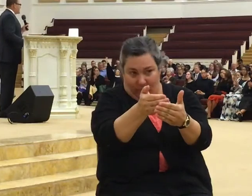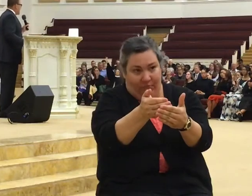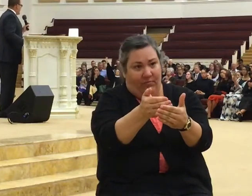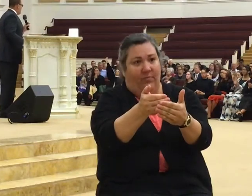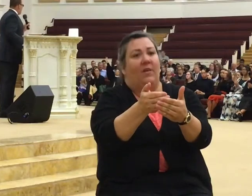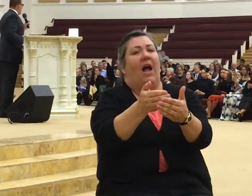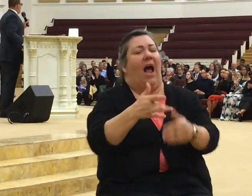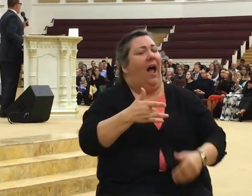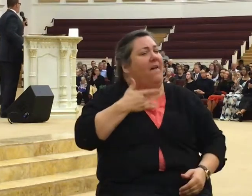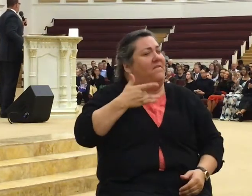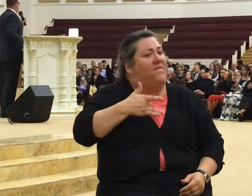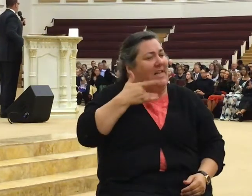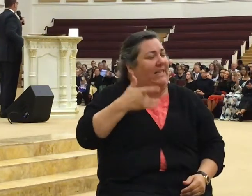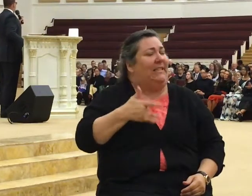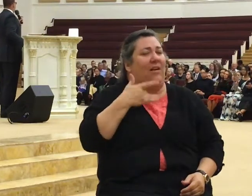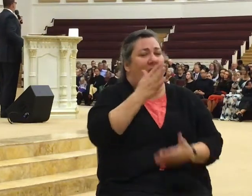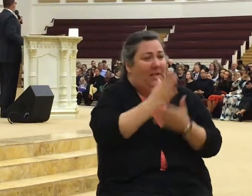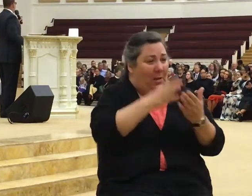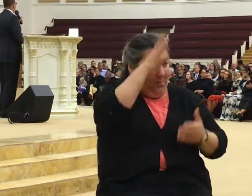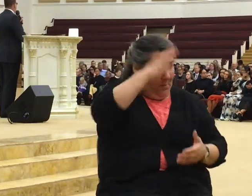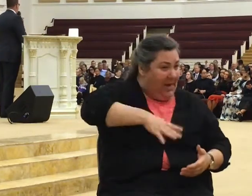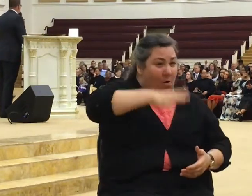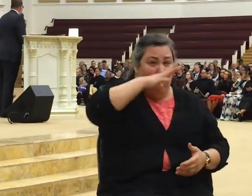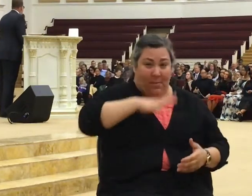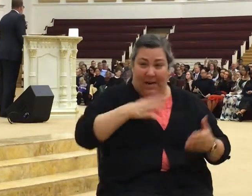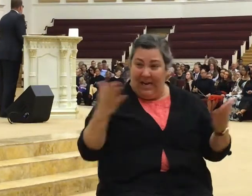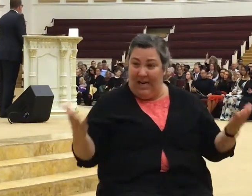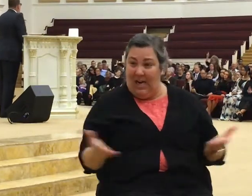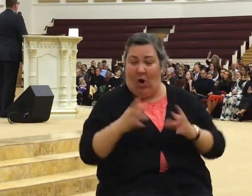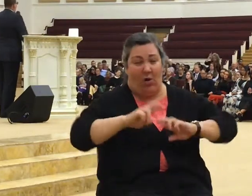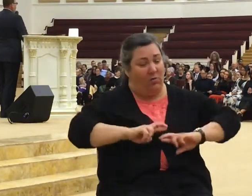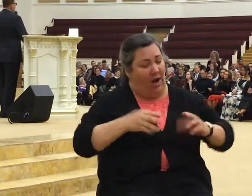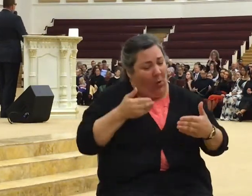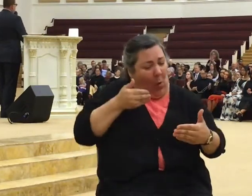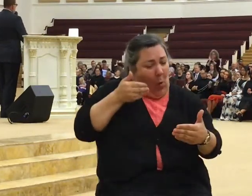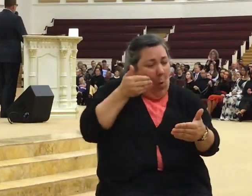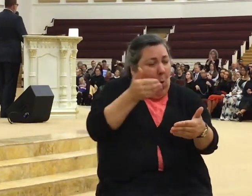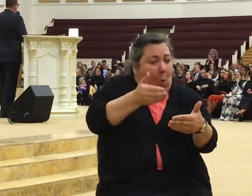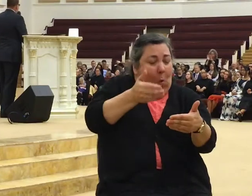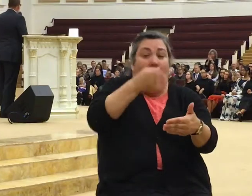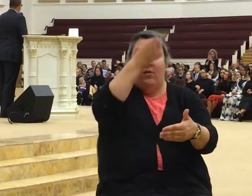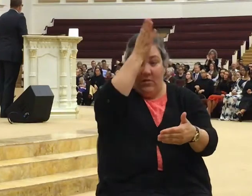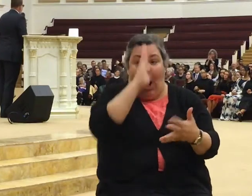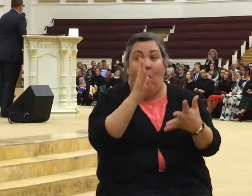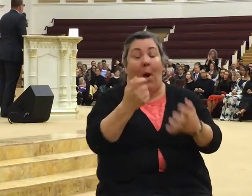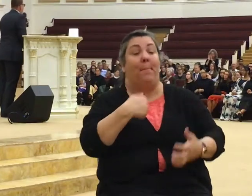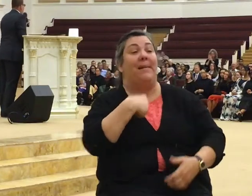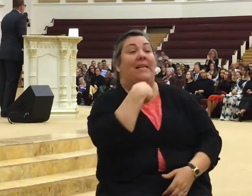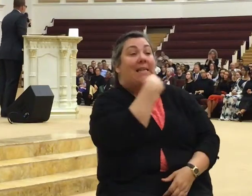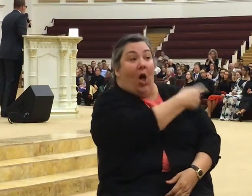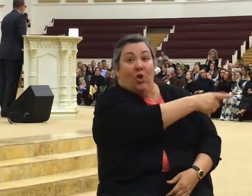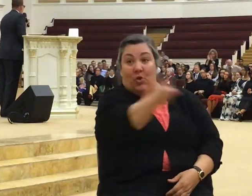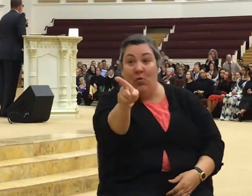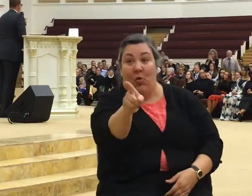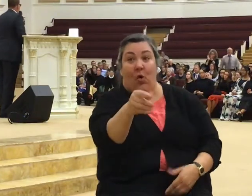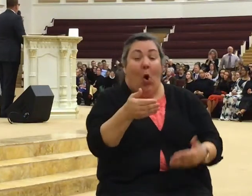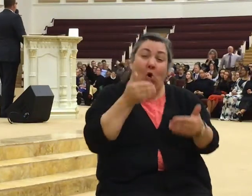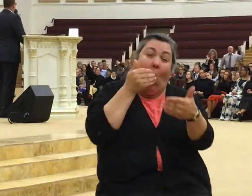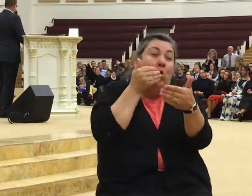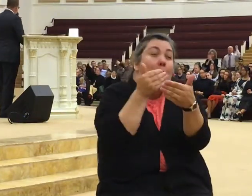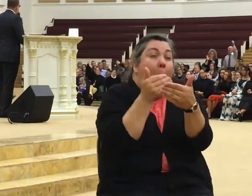I just got a feeling there's some men and women in this room today that God wanted me to tell you, you're not very far